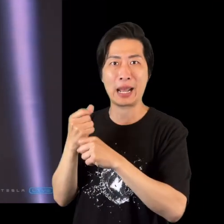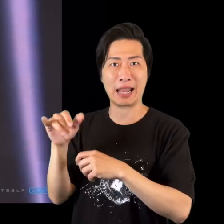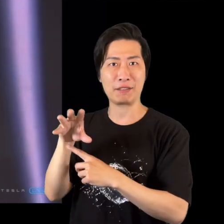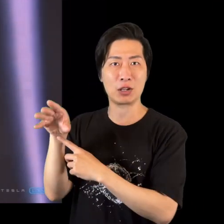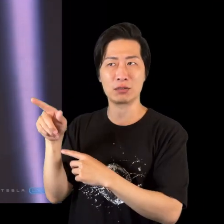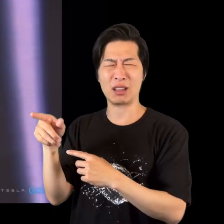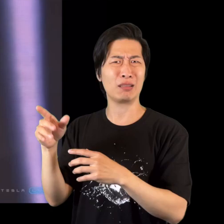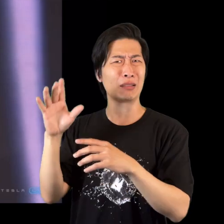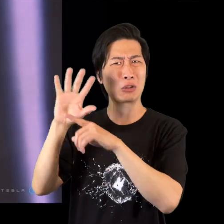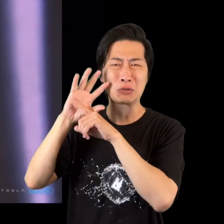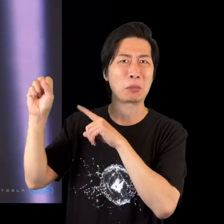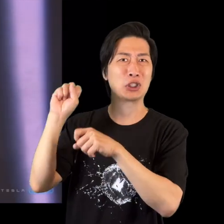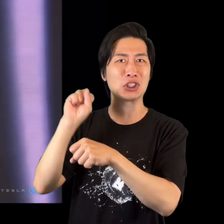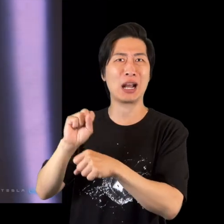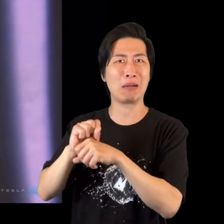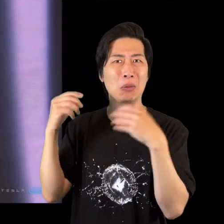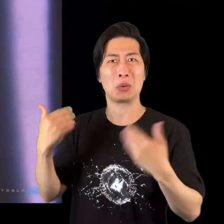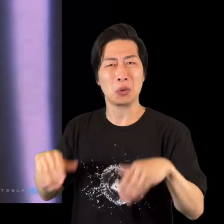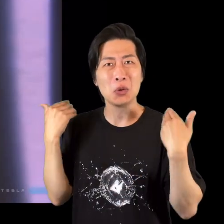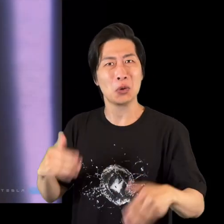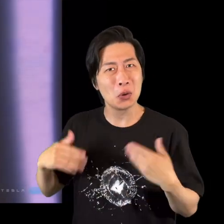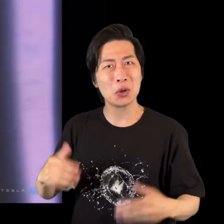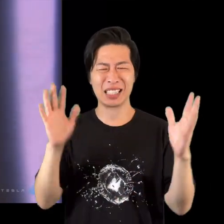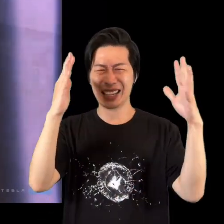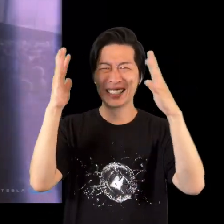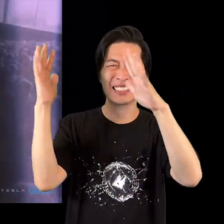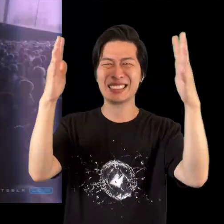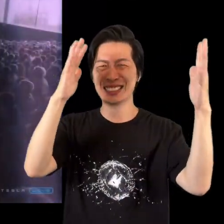incredible job. So just, yeah.